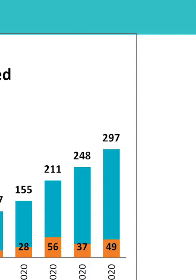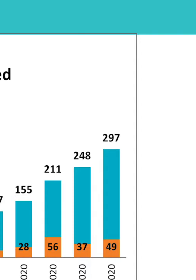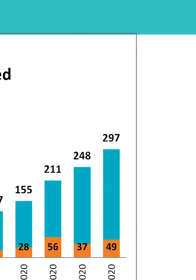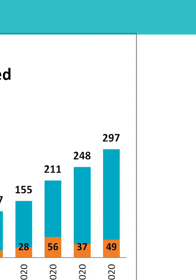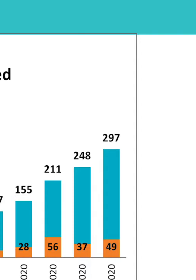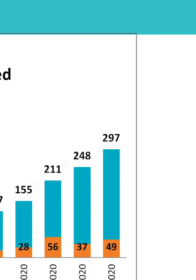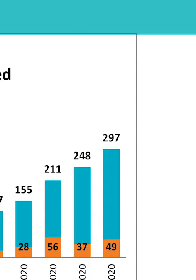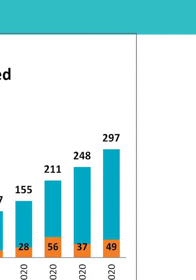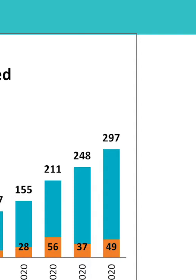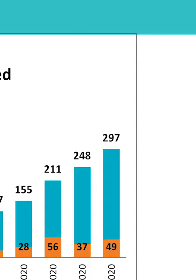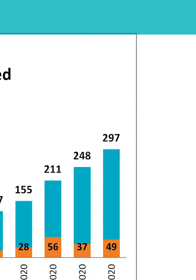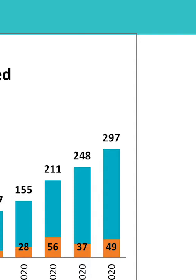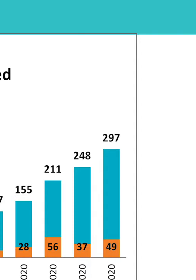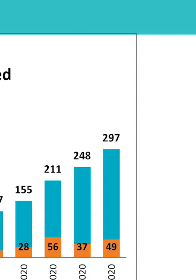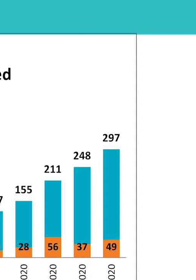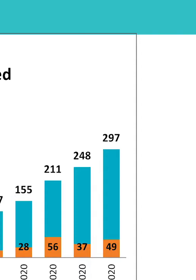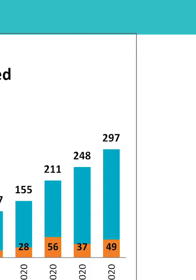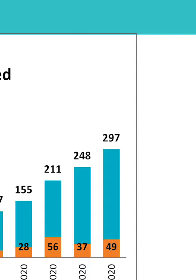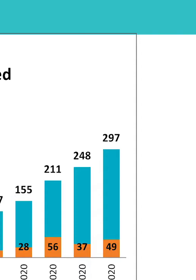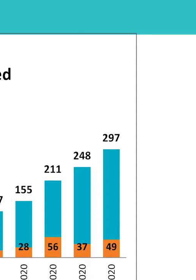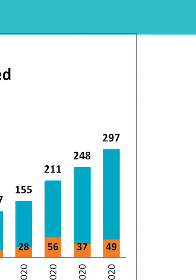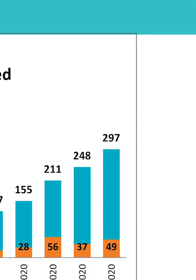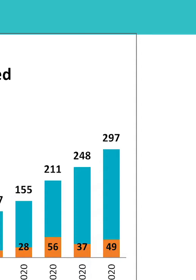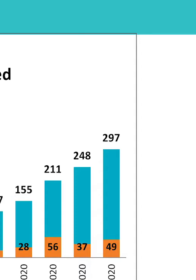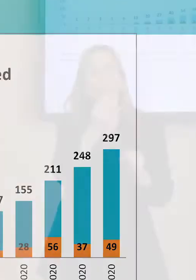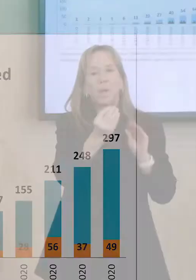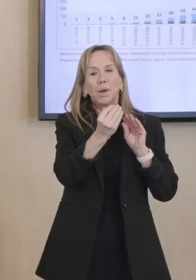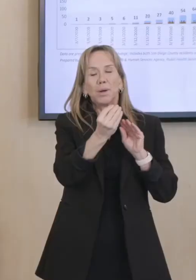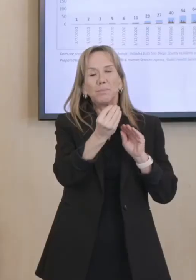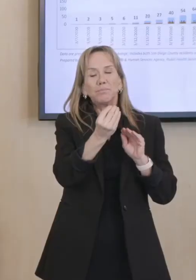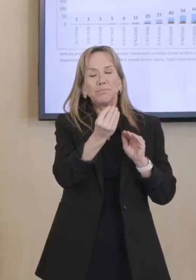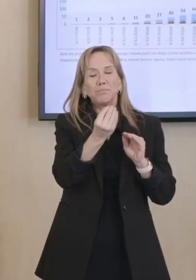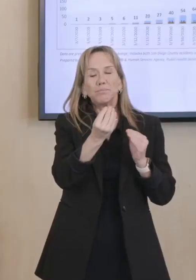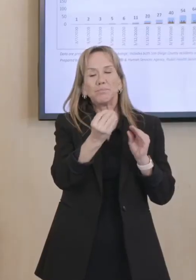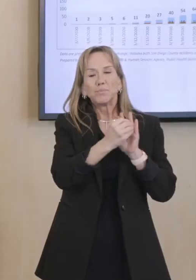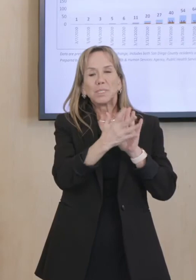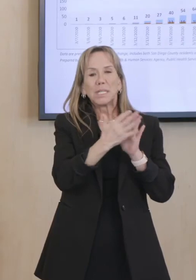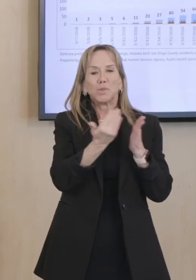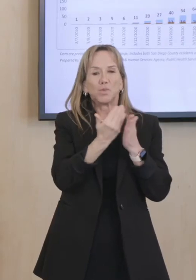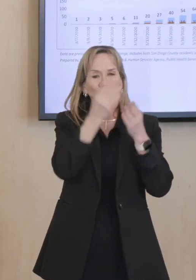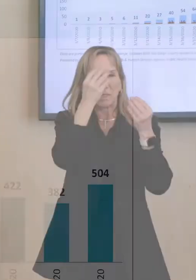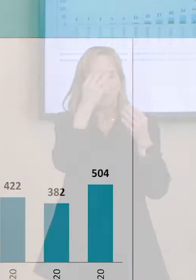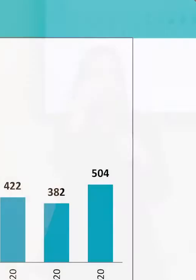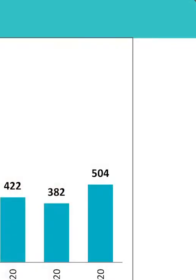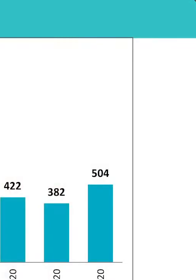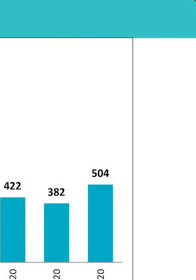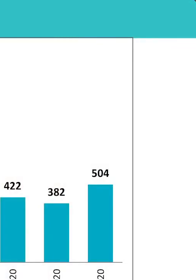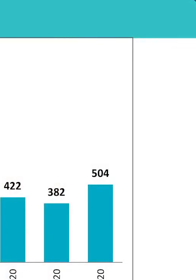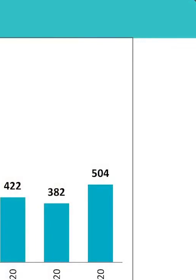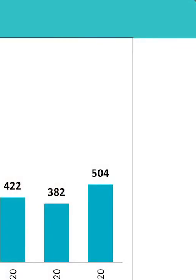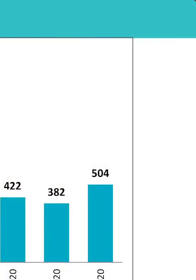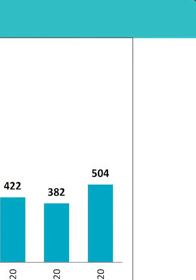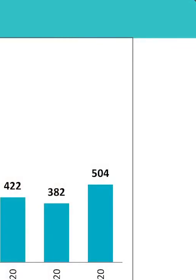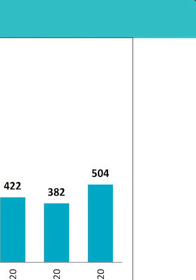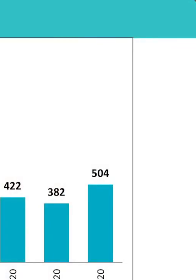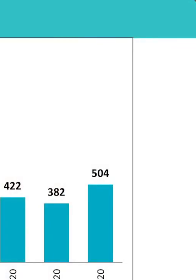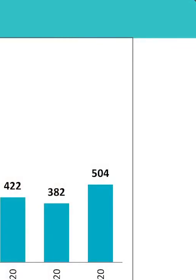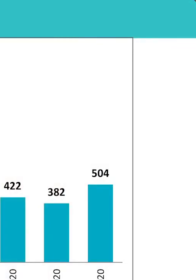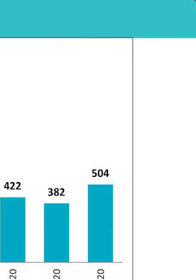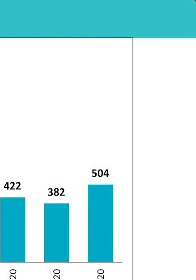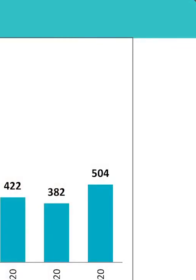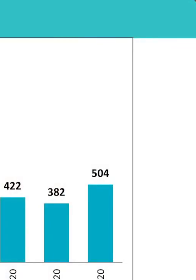297. We will continue to update this graph and chart daily. The second chart that we have